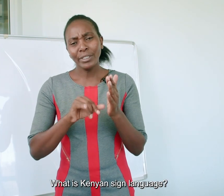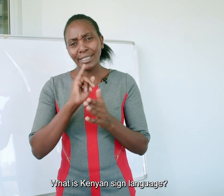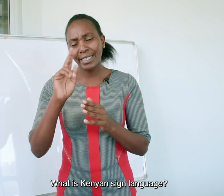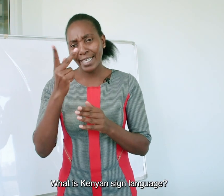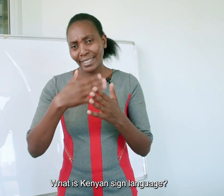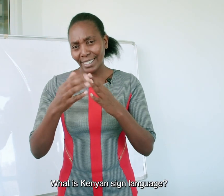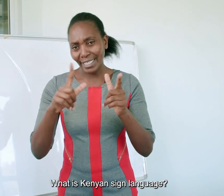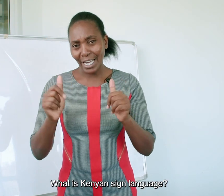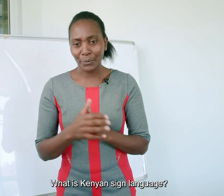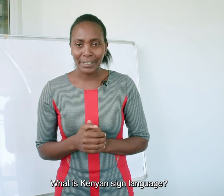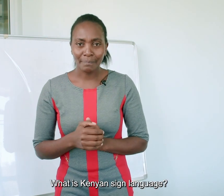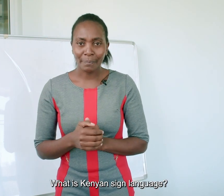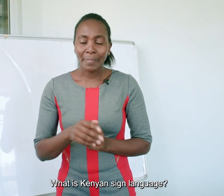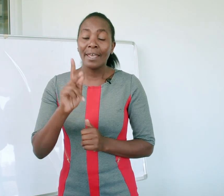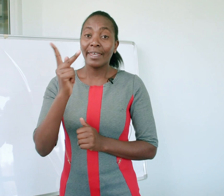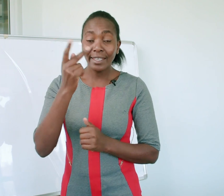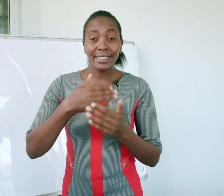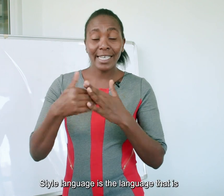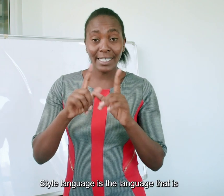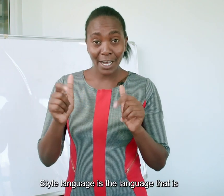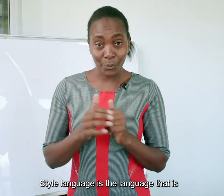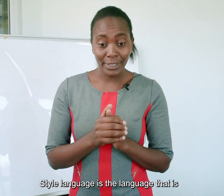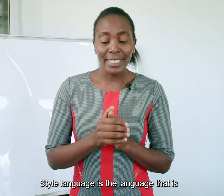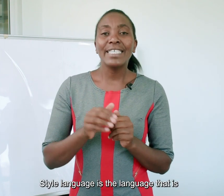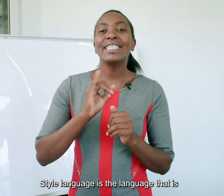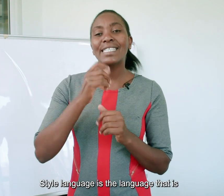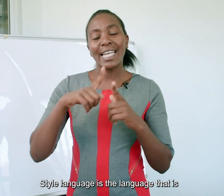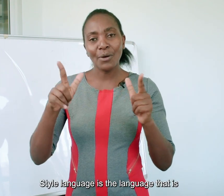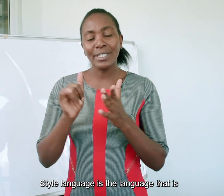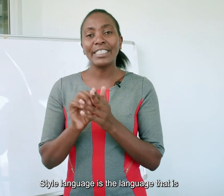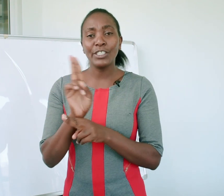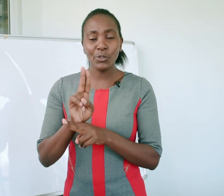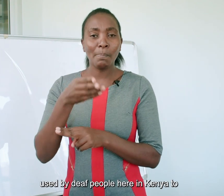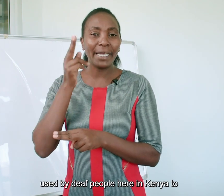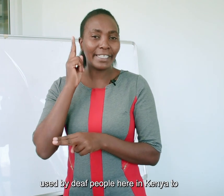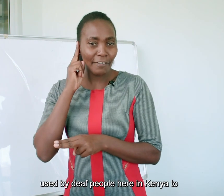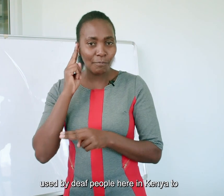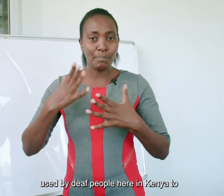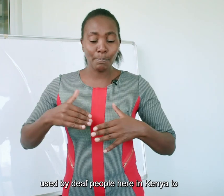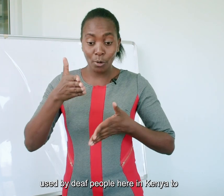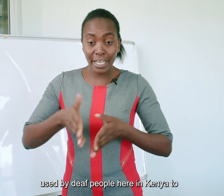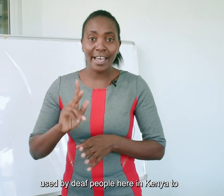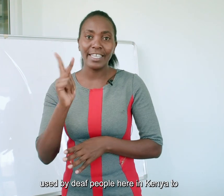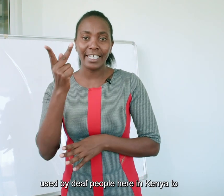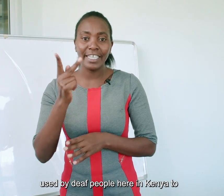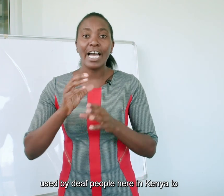is Kenyan Sign Language? Kenyan Sign Language is a language that is used by deaf people here in Kenya